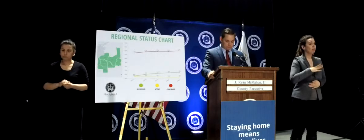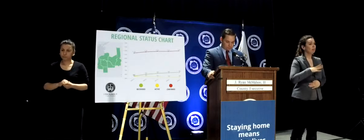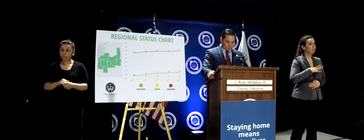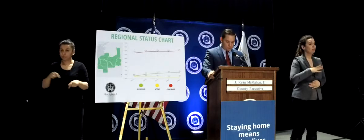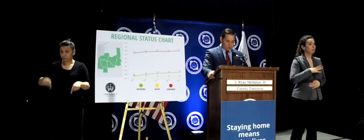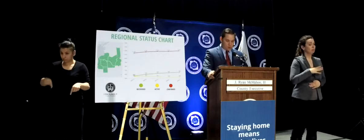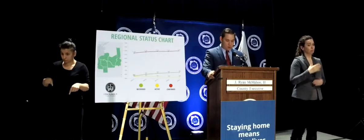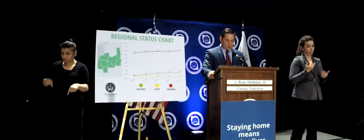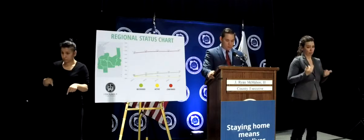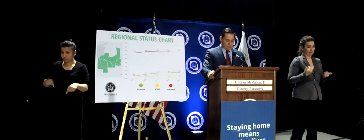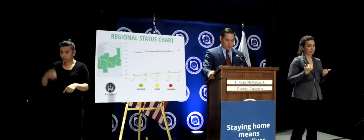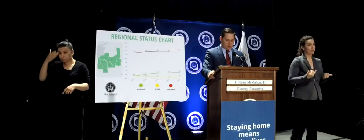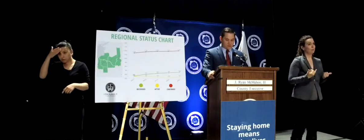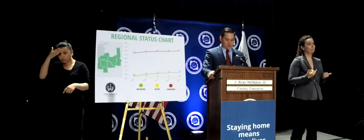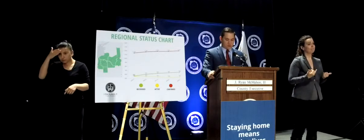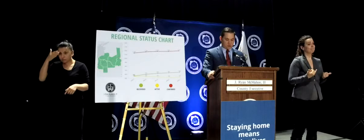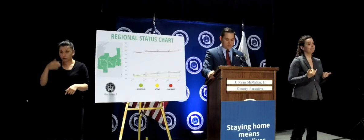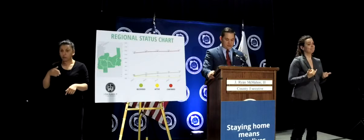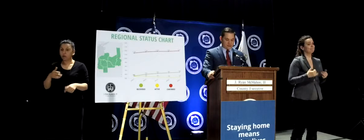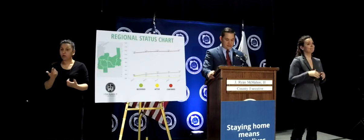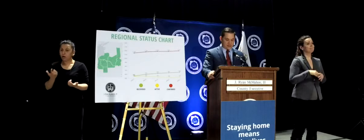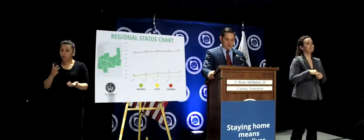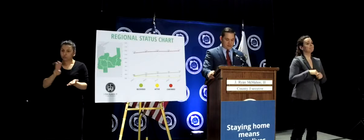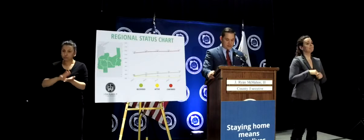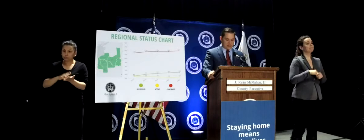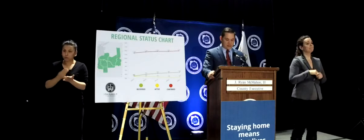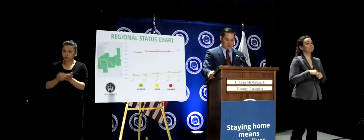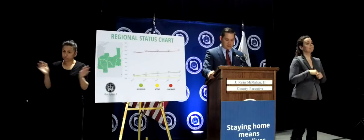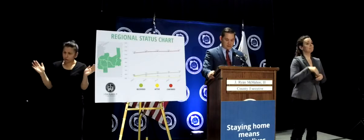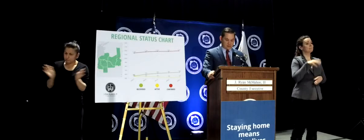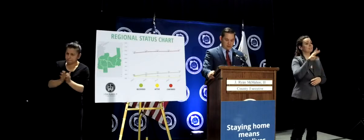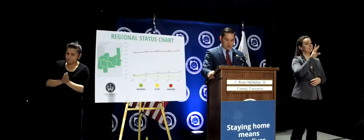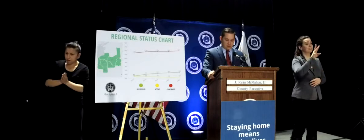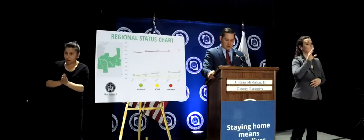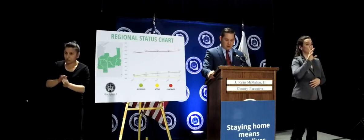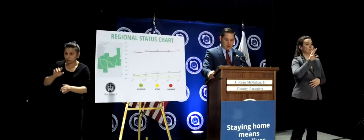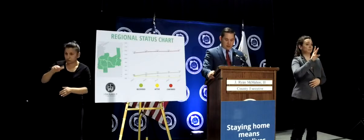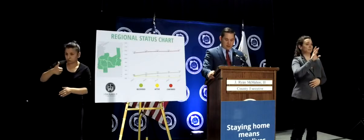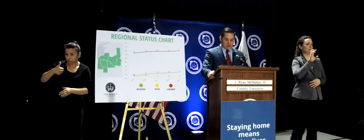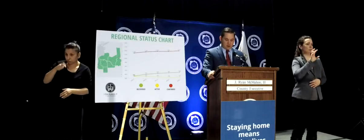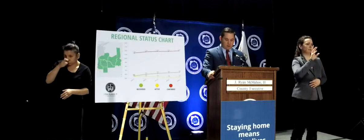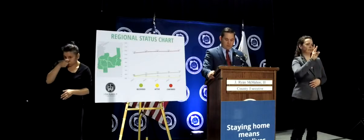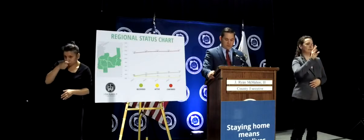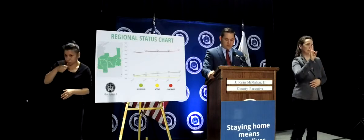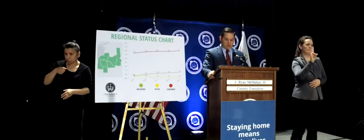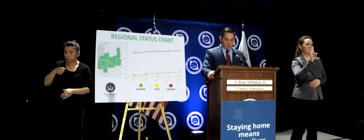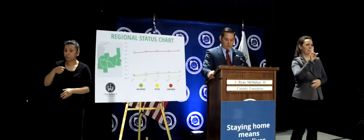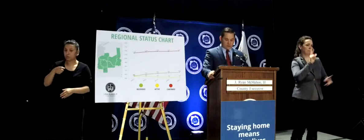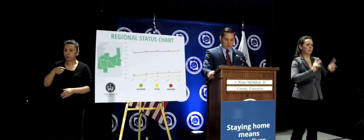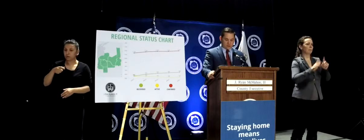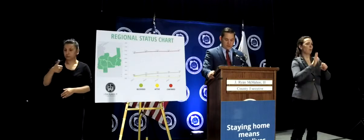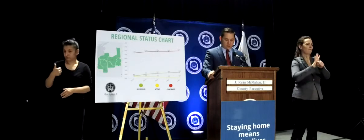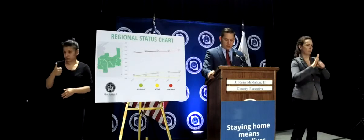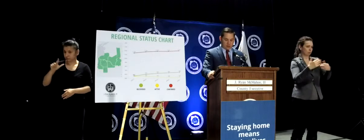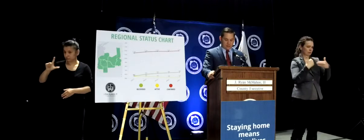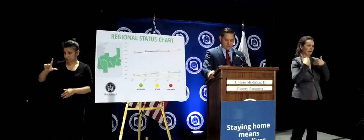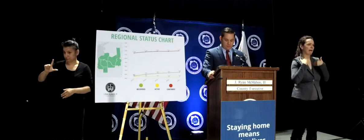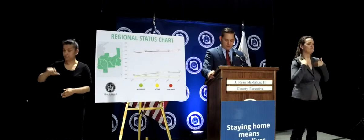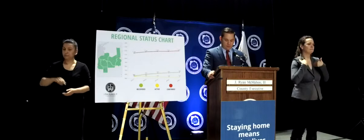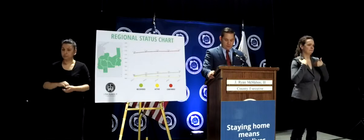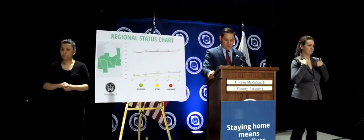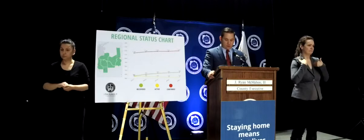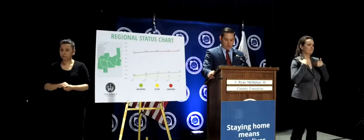today, we have 667 cases. That's up from 646